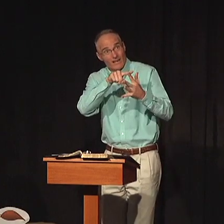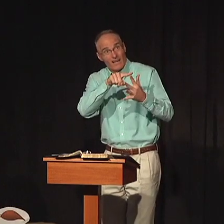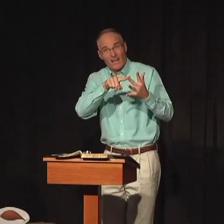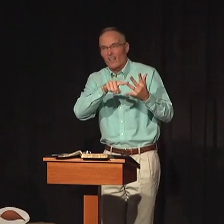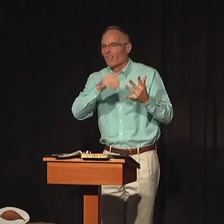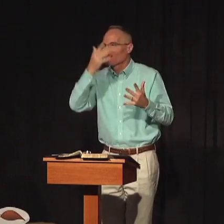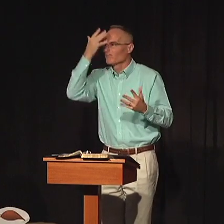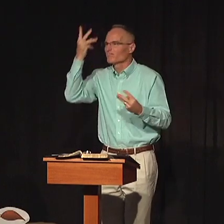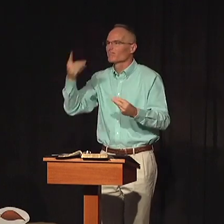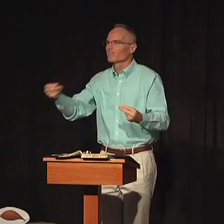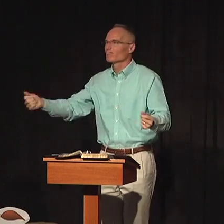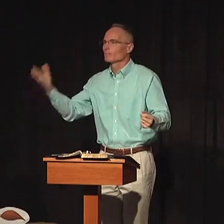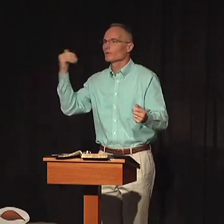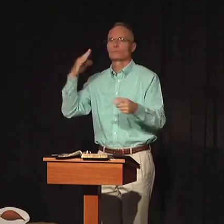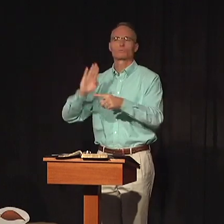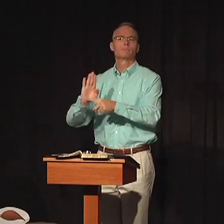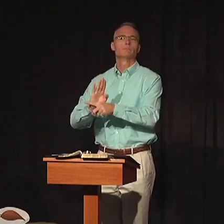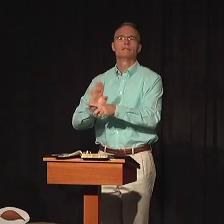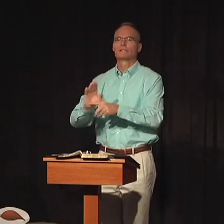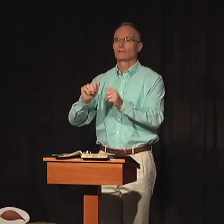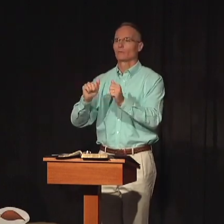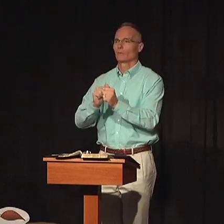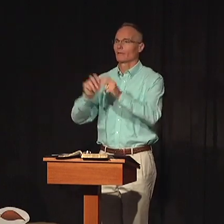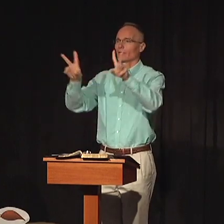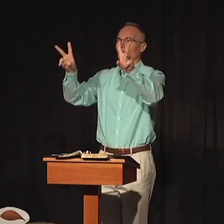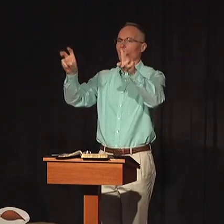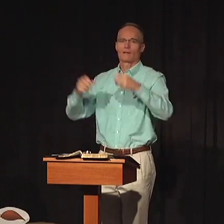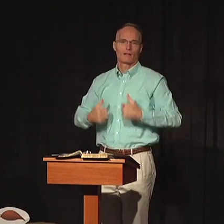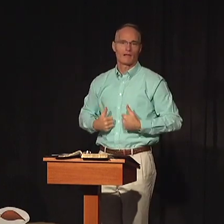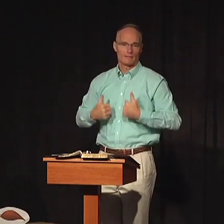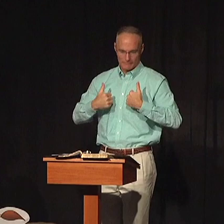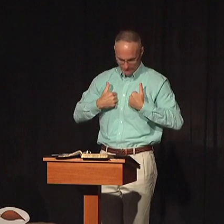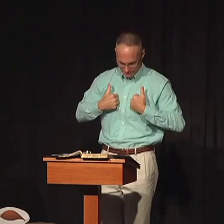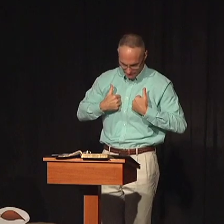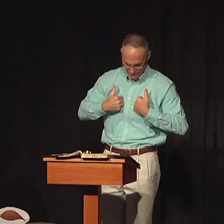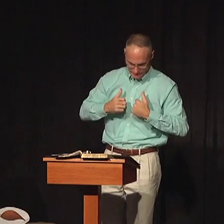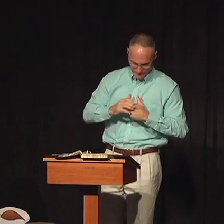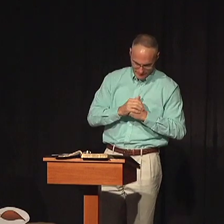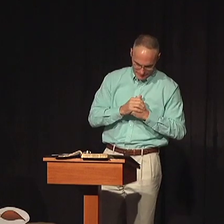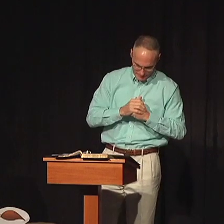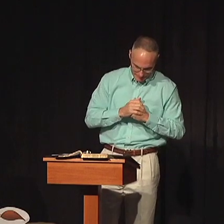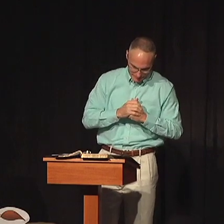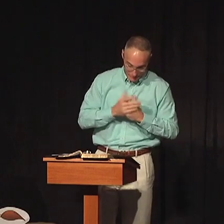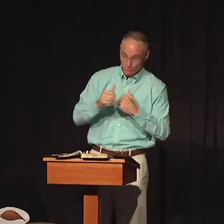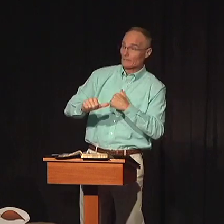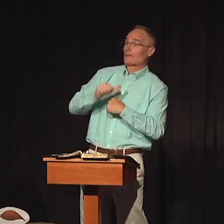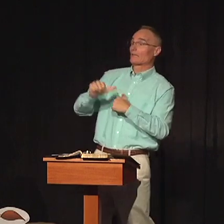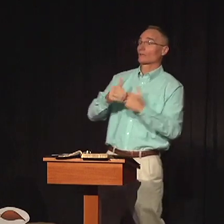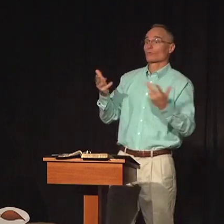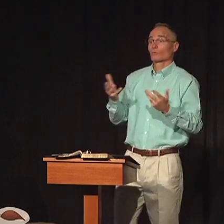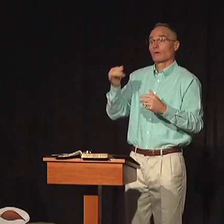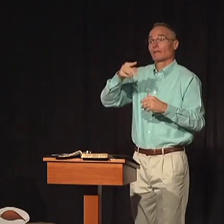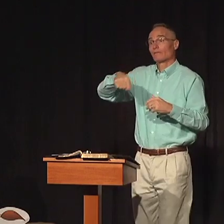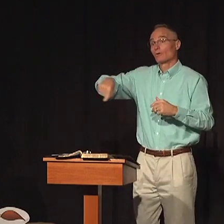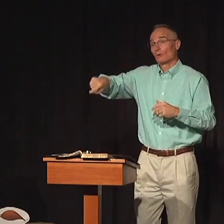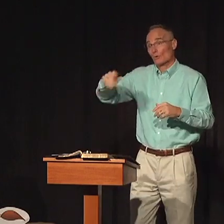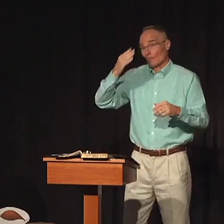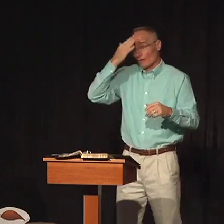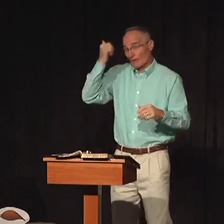mission. All of these things, we forget about them because we are so busy with life. And the danger of